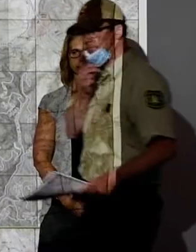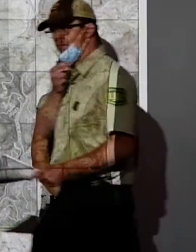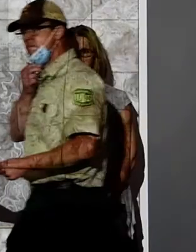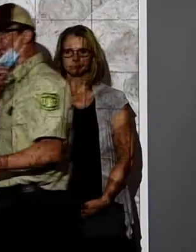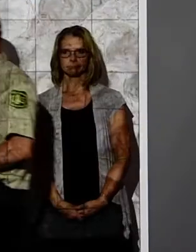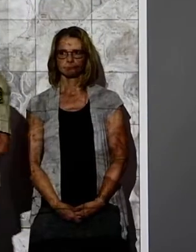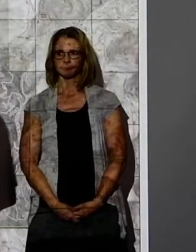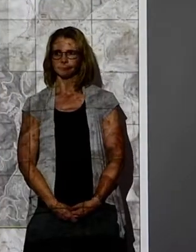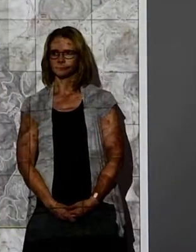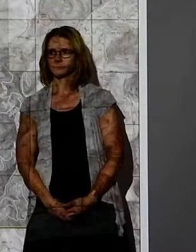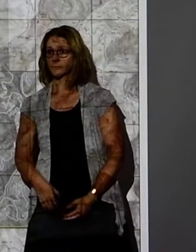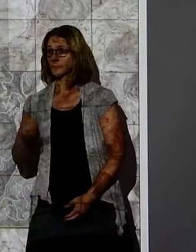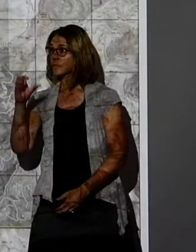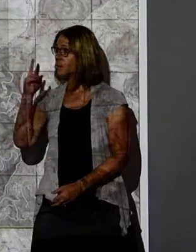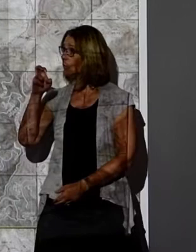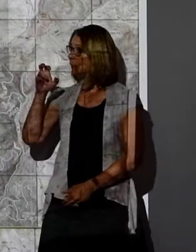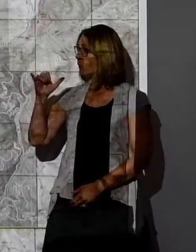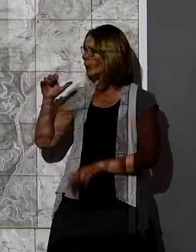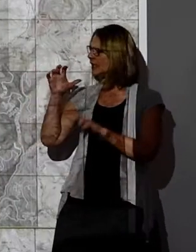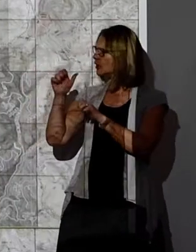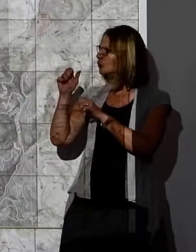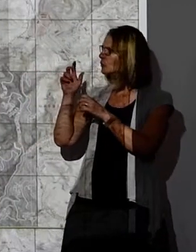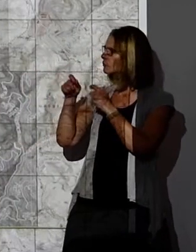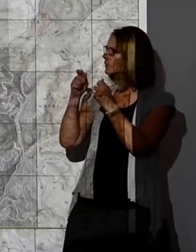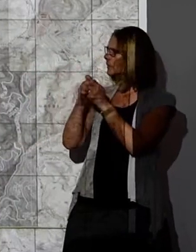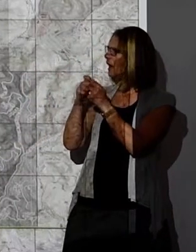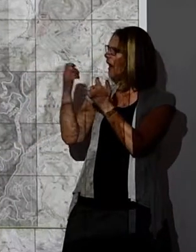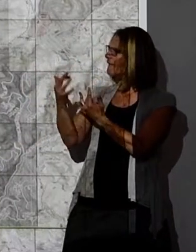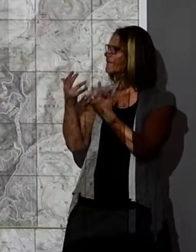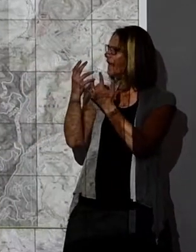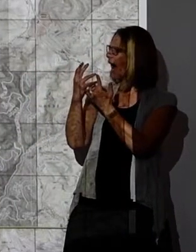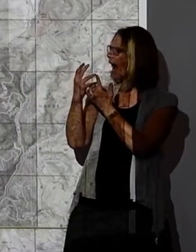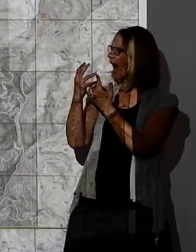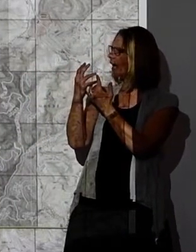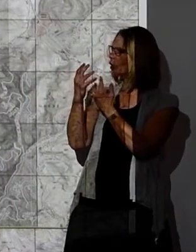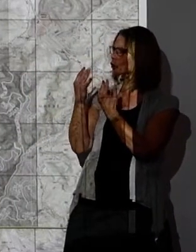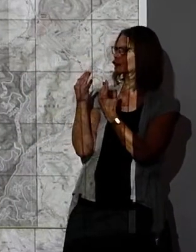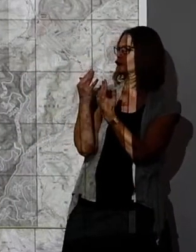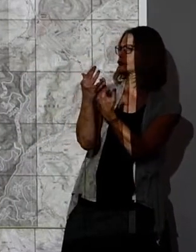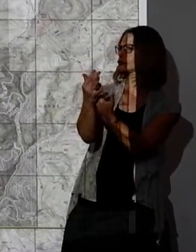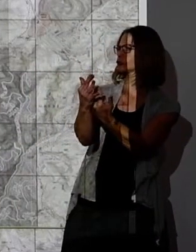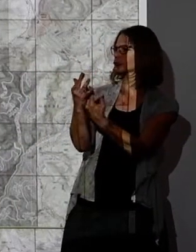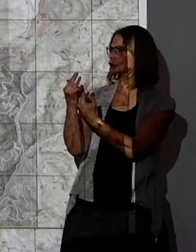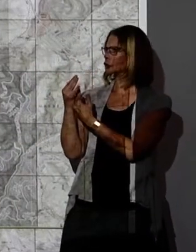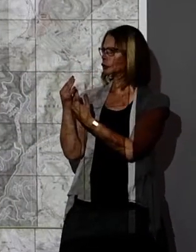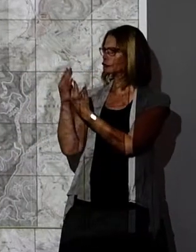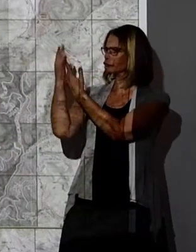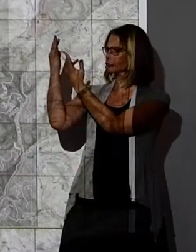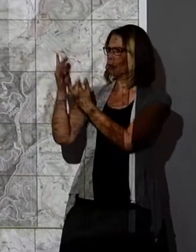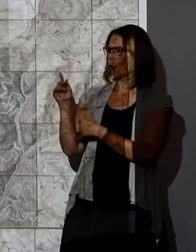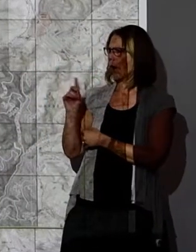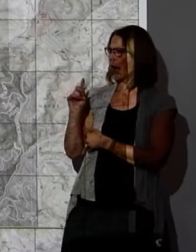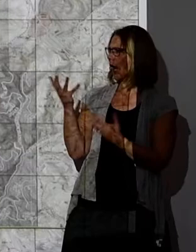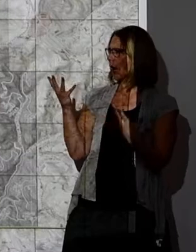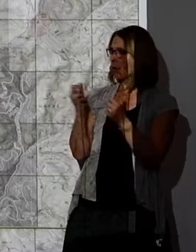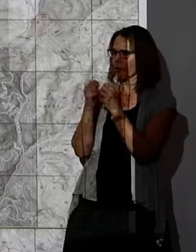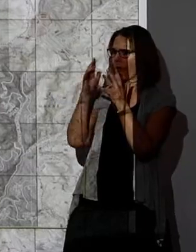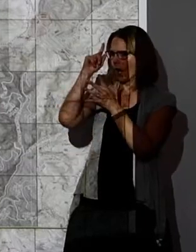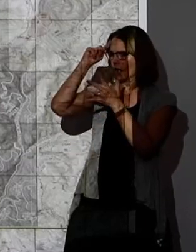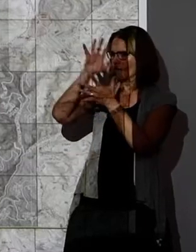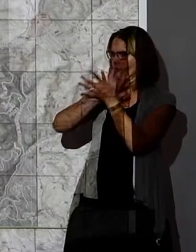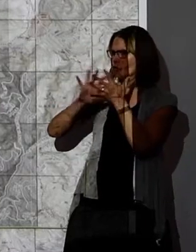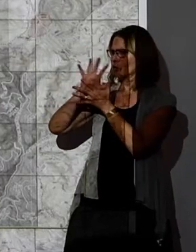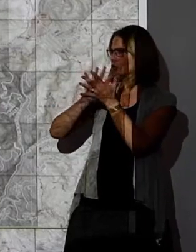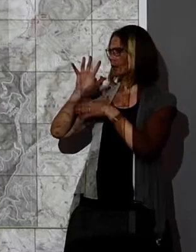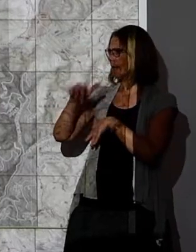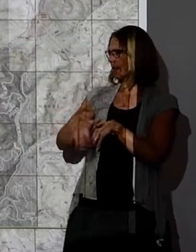Corey, could you please specify a fire spread direction one more time? There's a lot of confusion online about